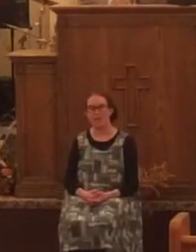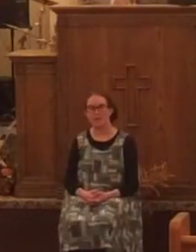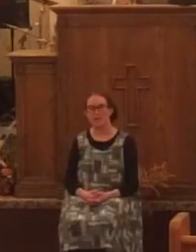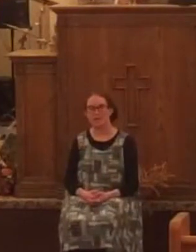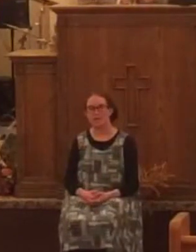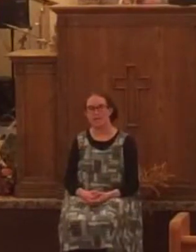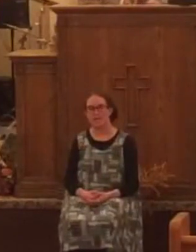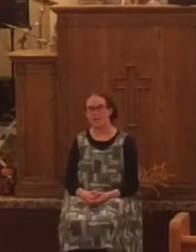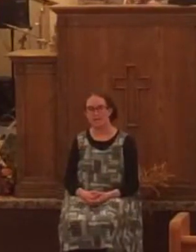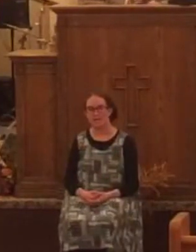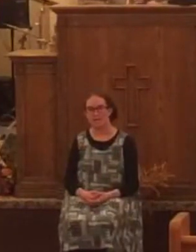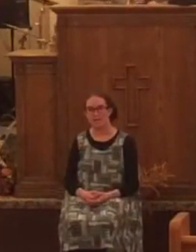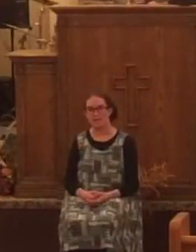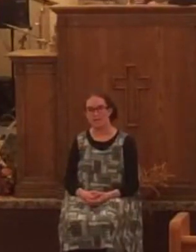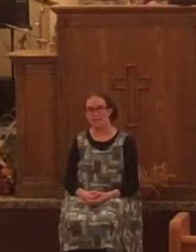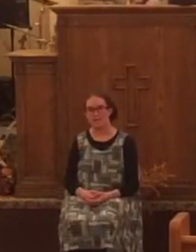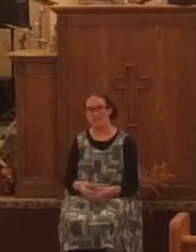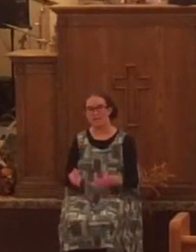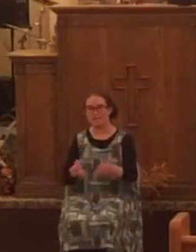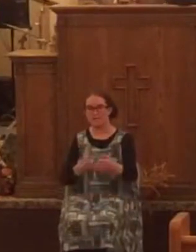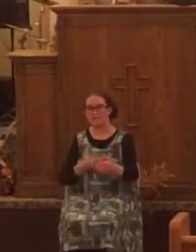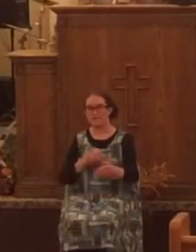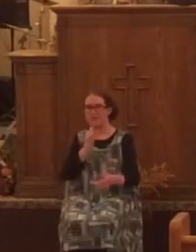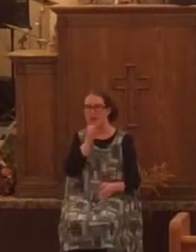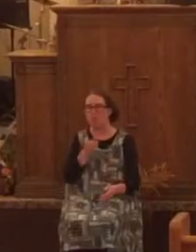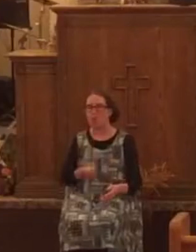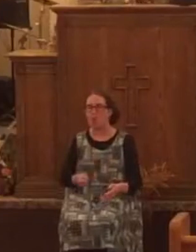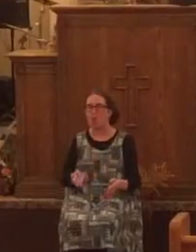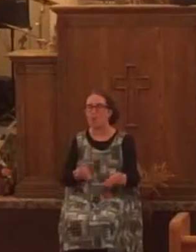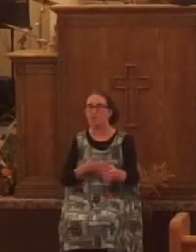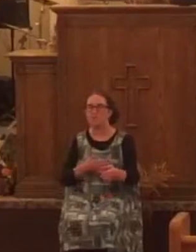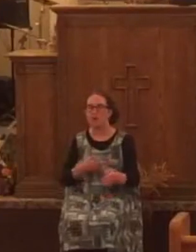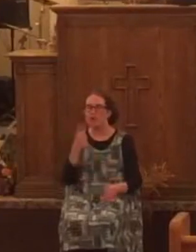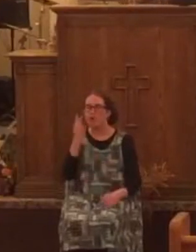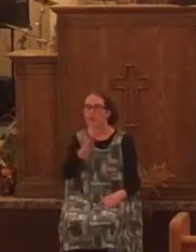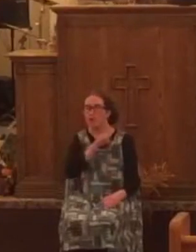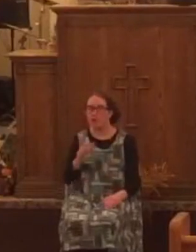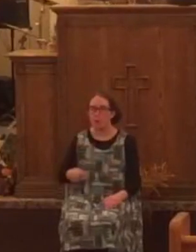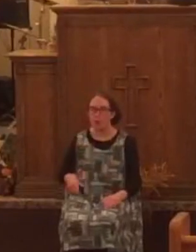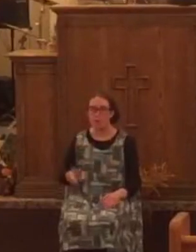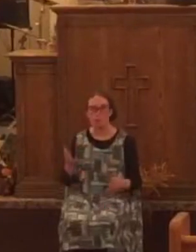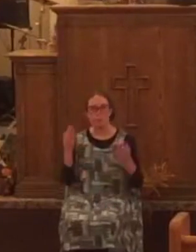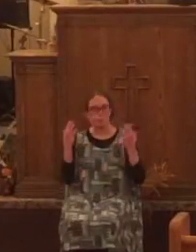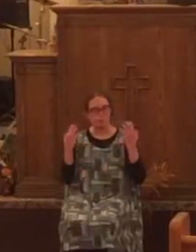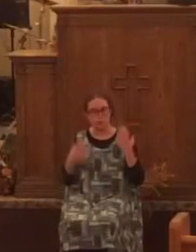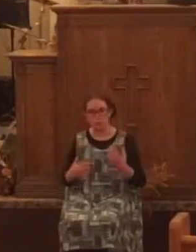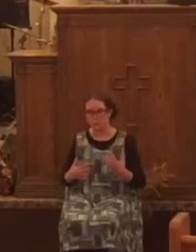Hallelujah. And we sing that old song, look what the Lord has done. Look what he's done. My.